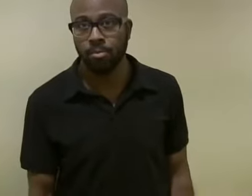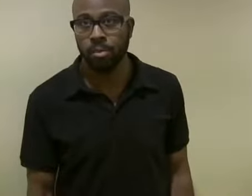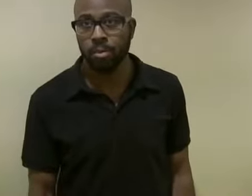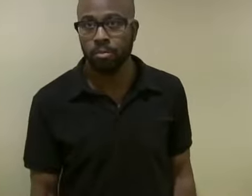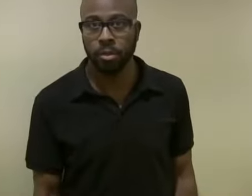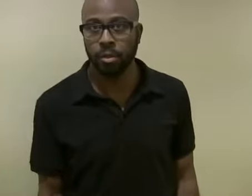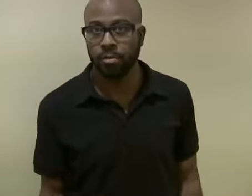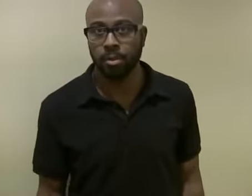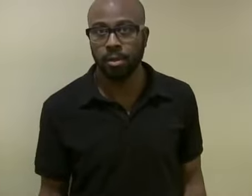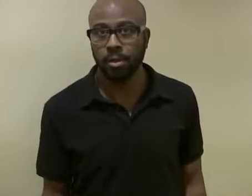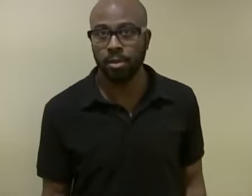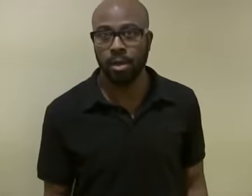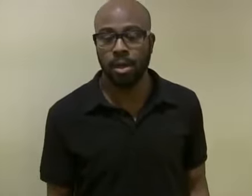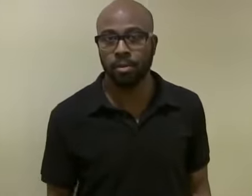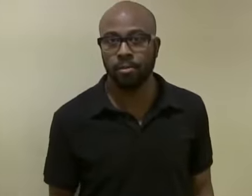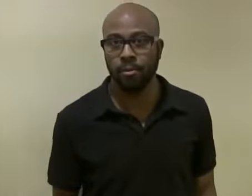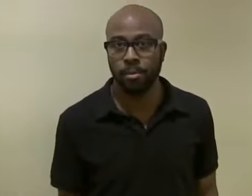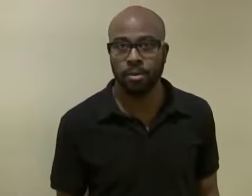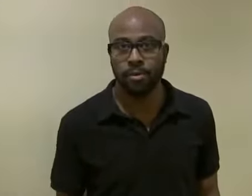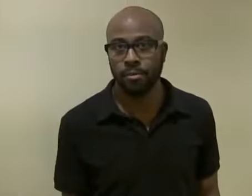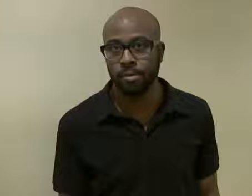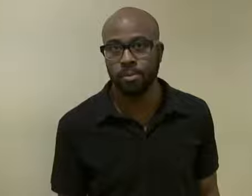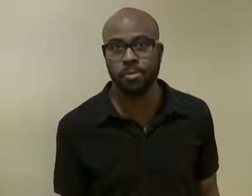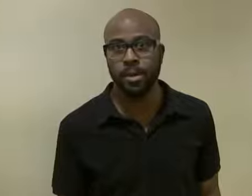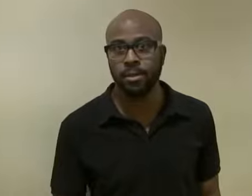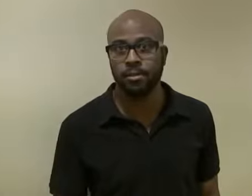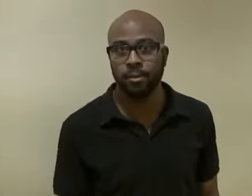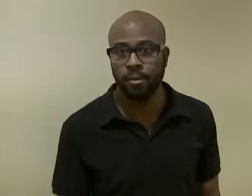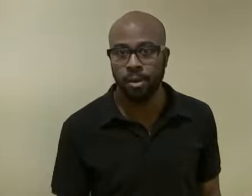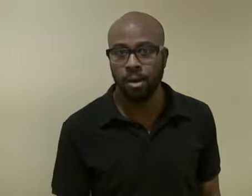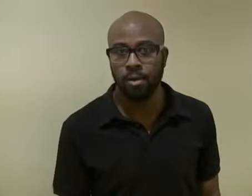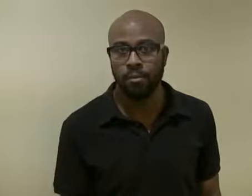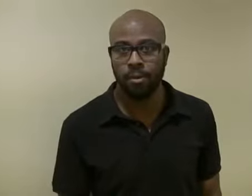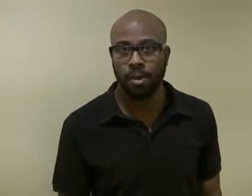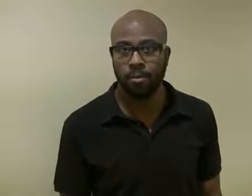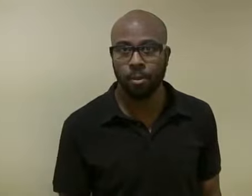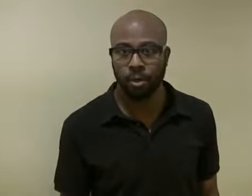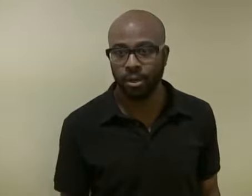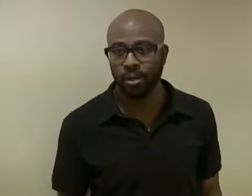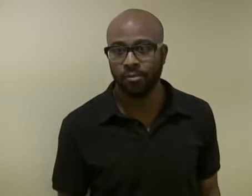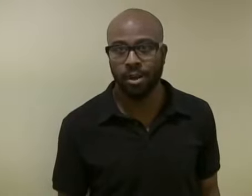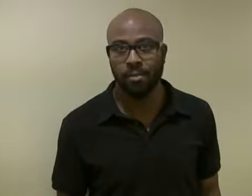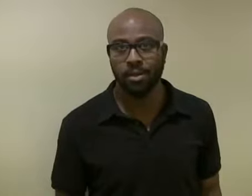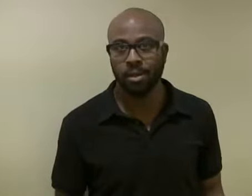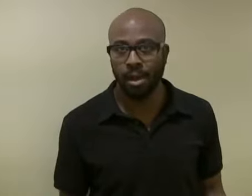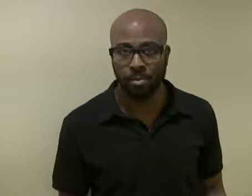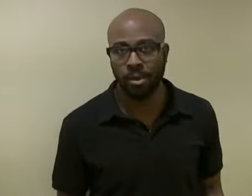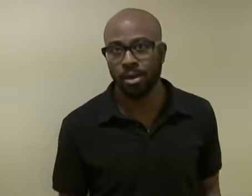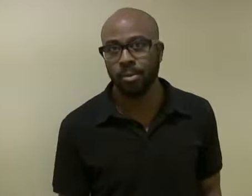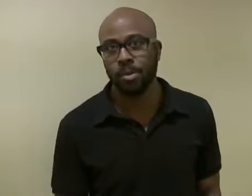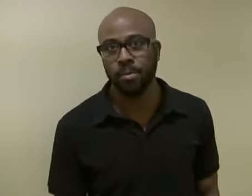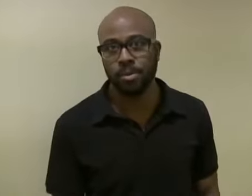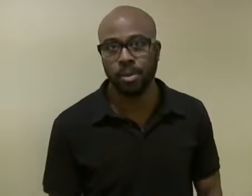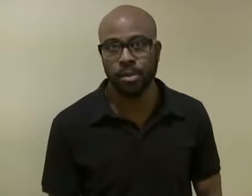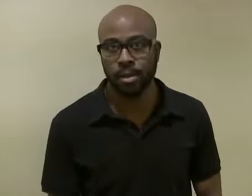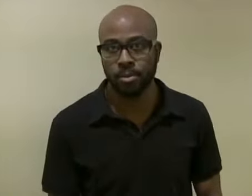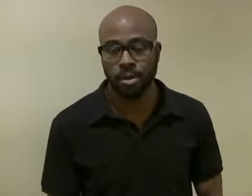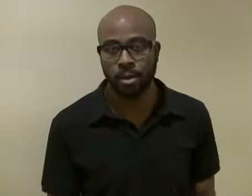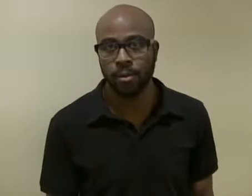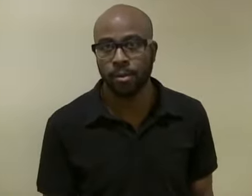really good. We learned a lot, and informative, different perspective of working environment and collaborating with people. So I thought it was great. Yeah,